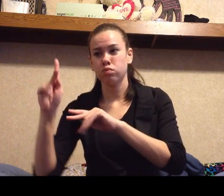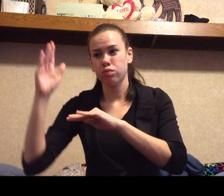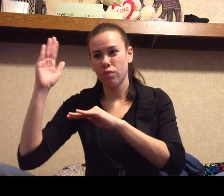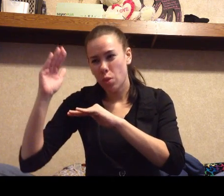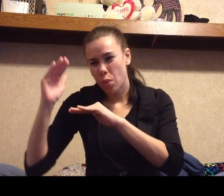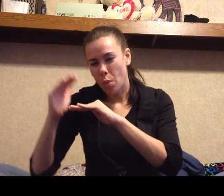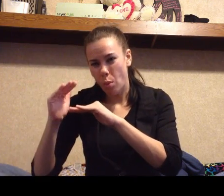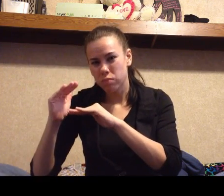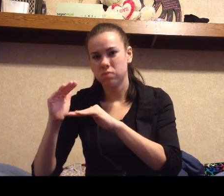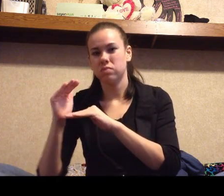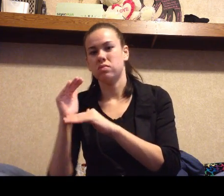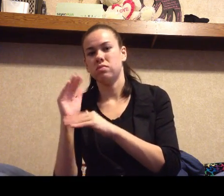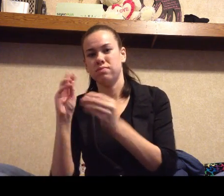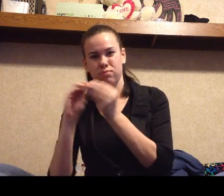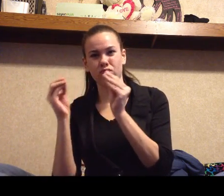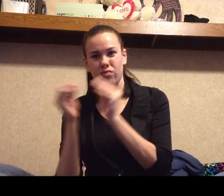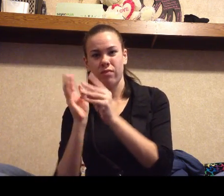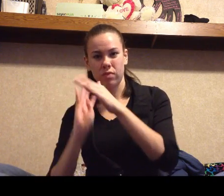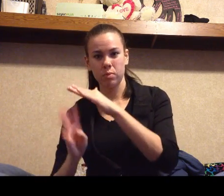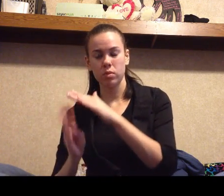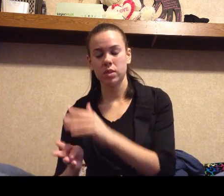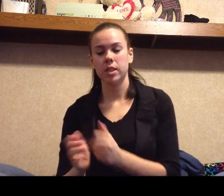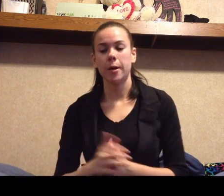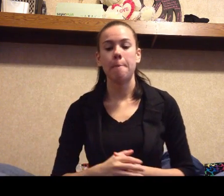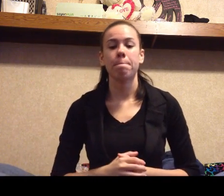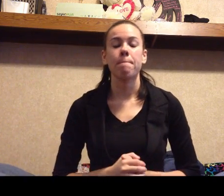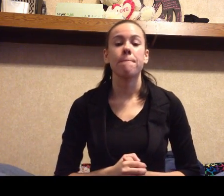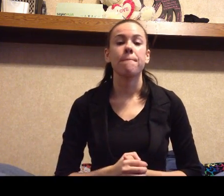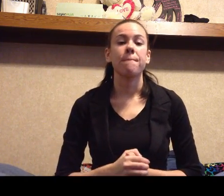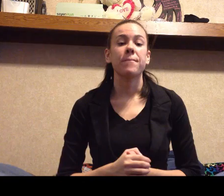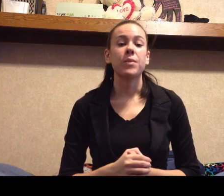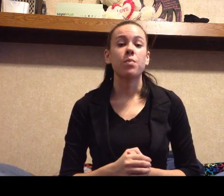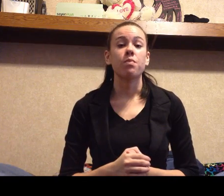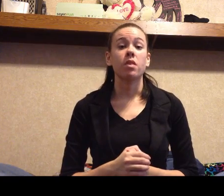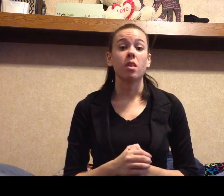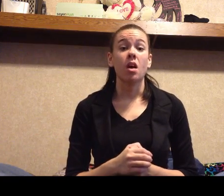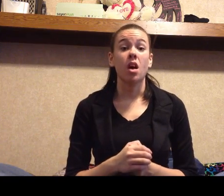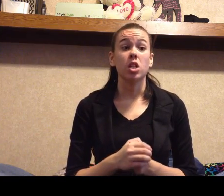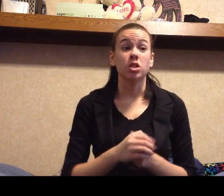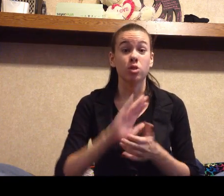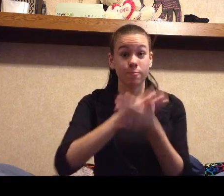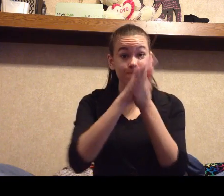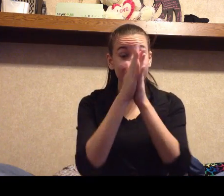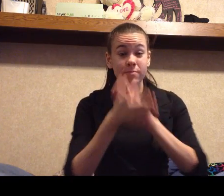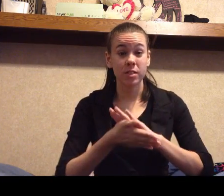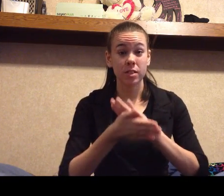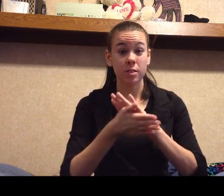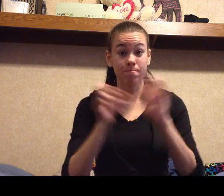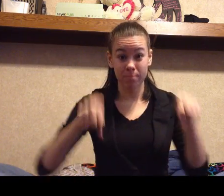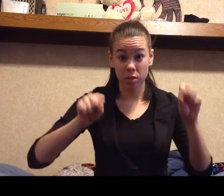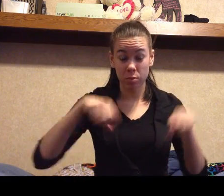States. There are 6 ways to become eligible for U.S. immigration. These